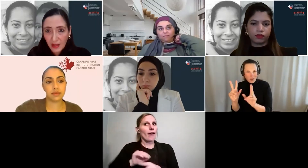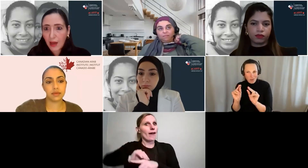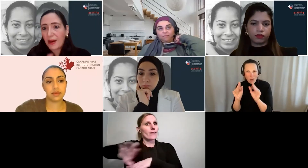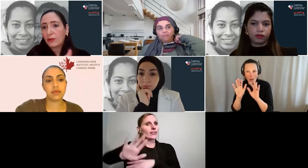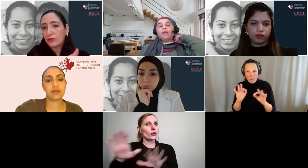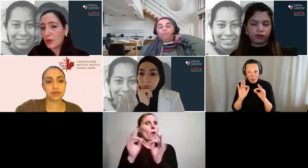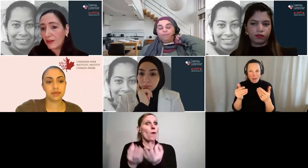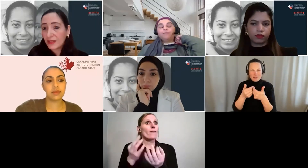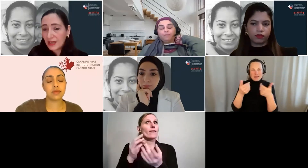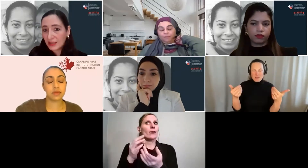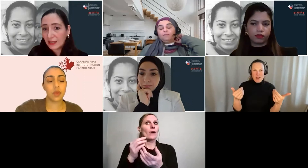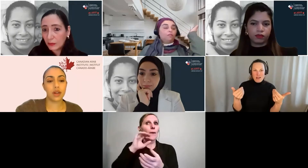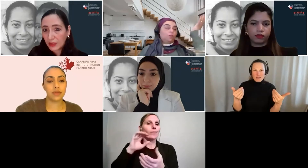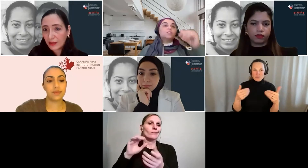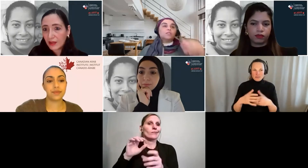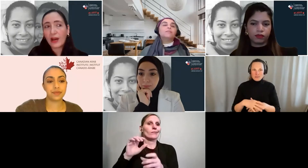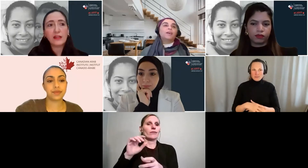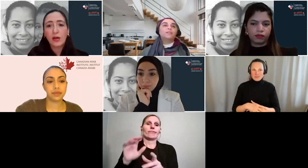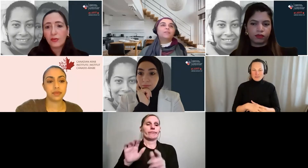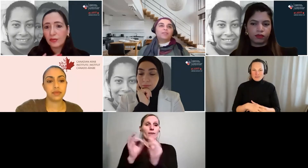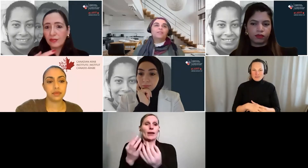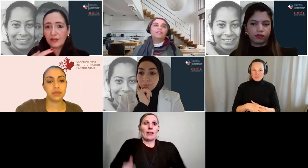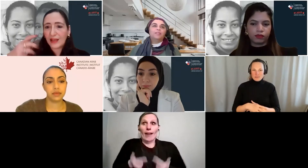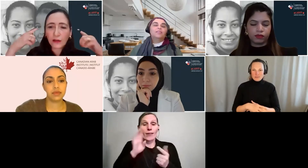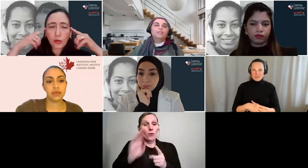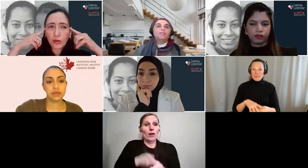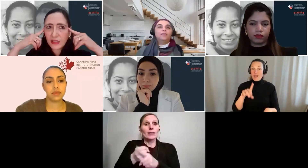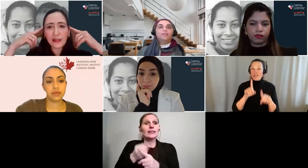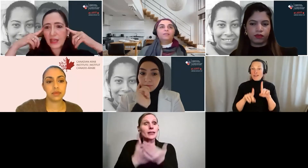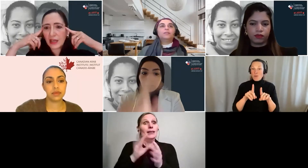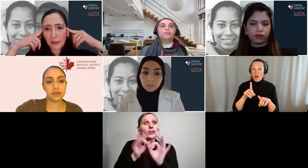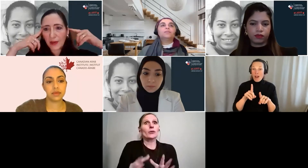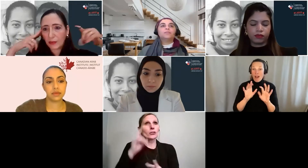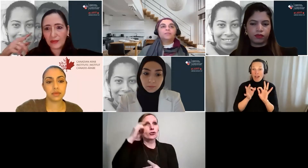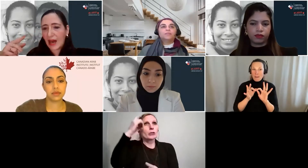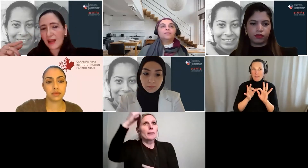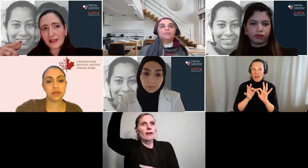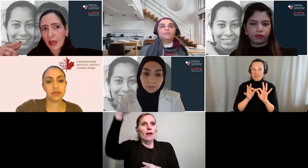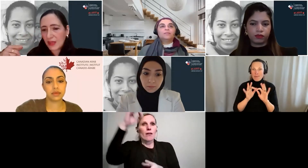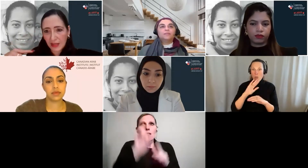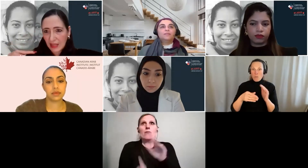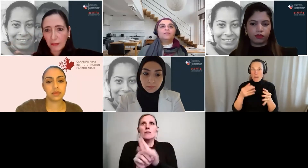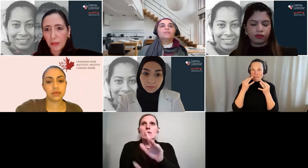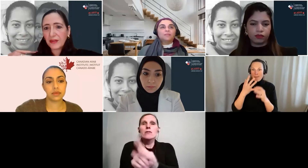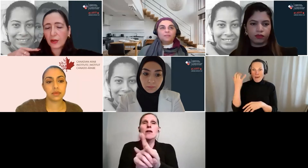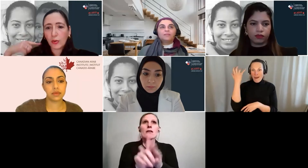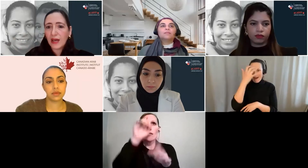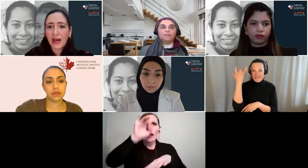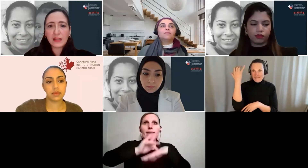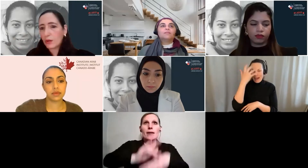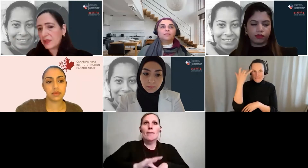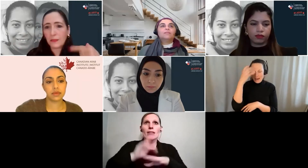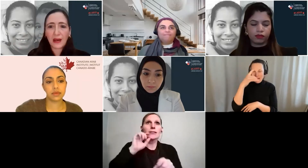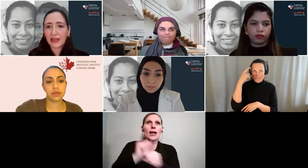dreams about whatever they are dealing with, right? Or that they are constantly thinking about that assignment that they did a month ago,